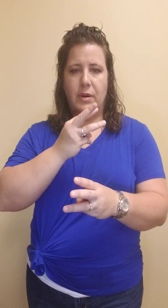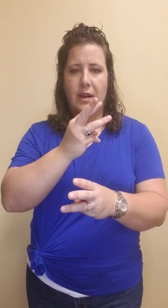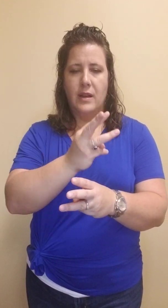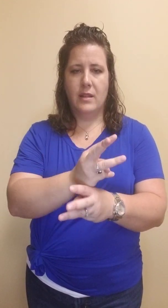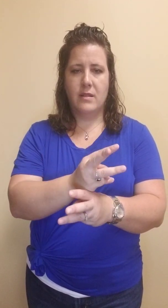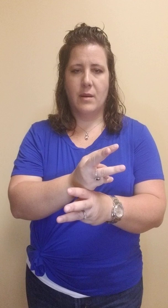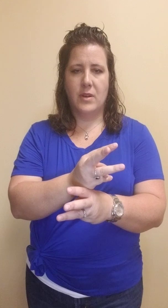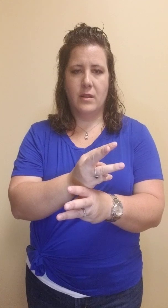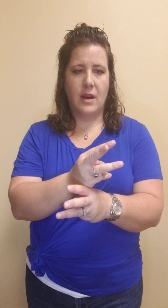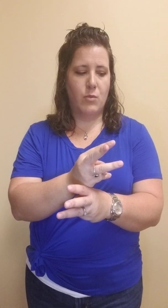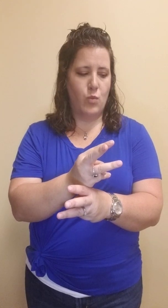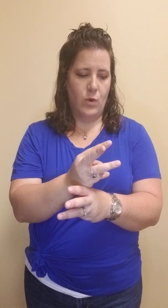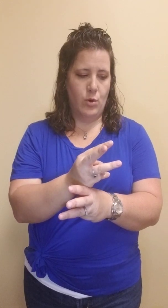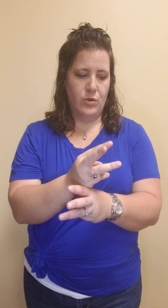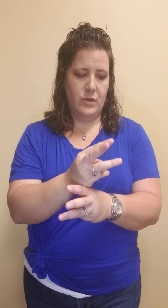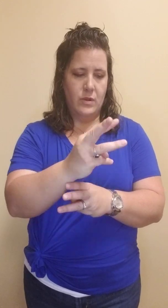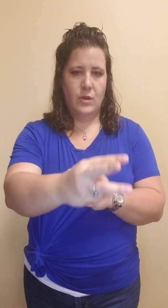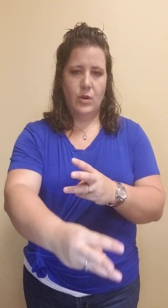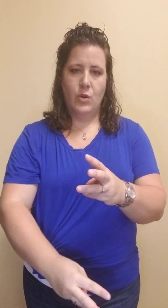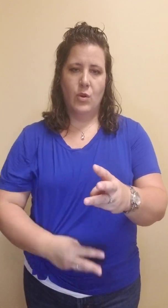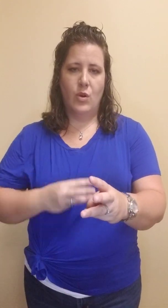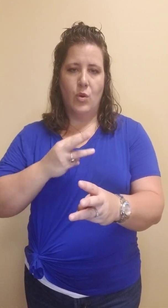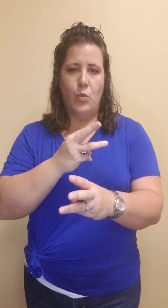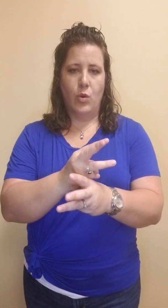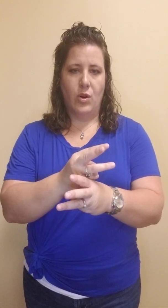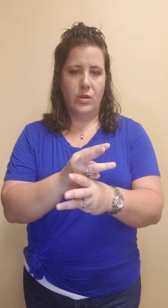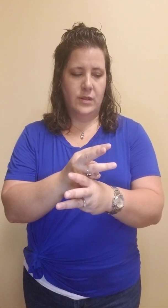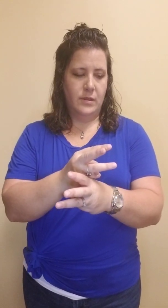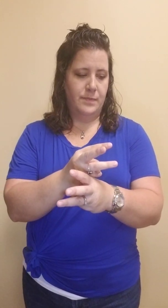body, and stops on top. World. World.